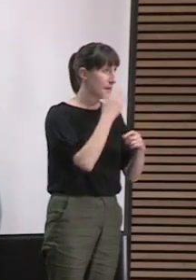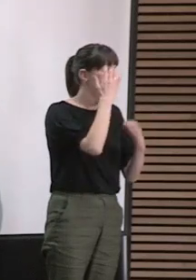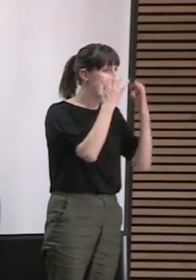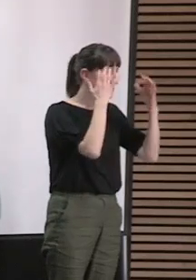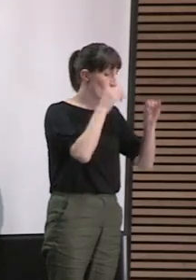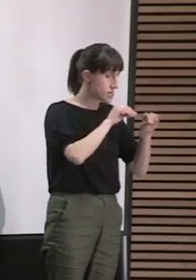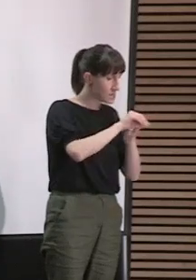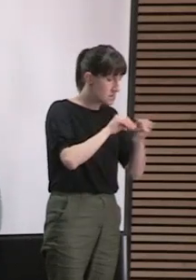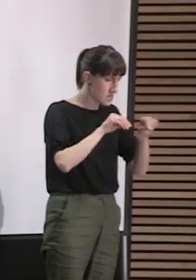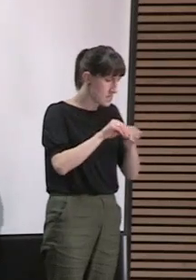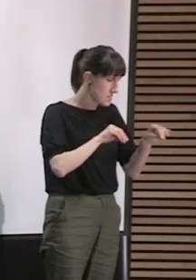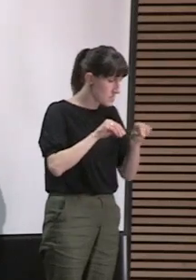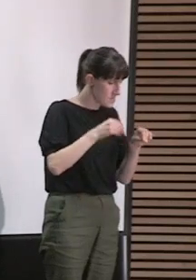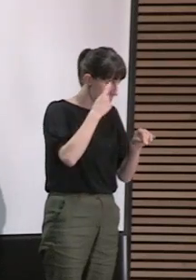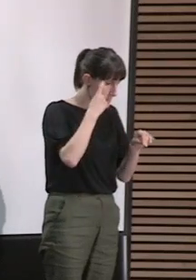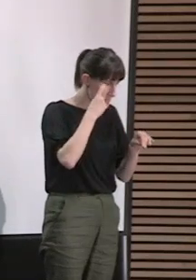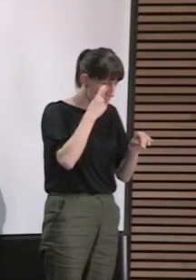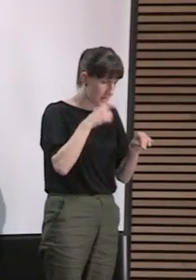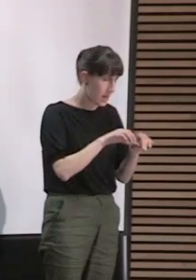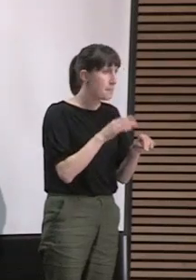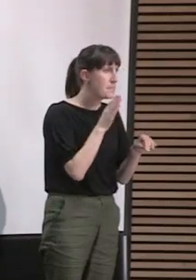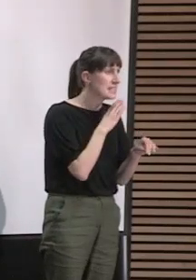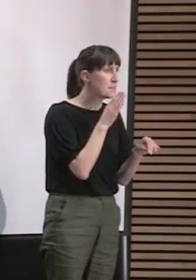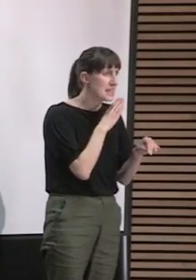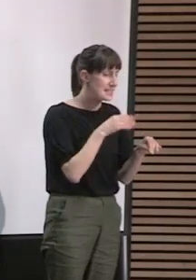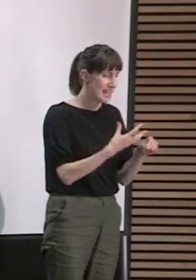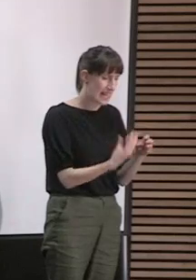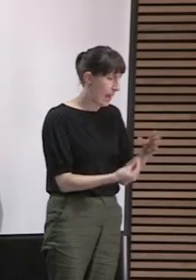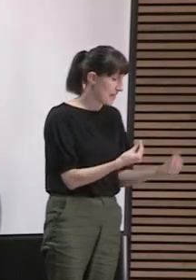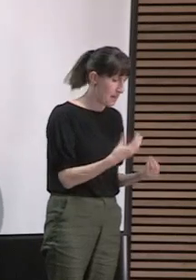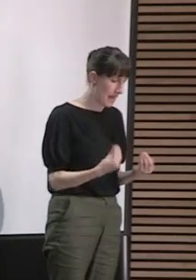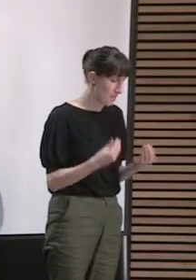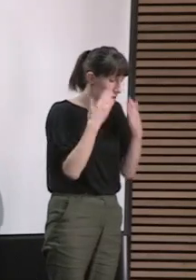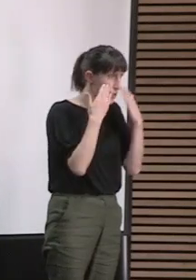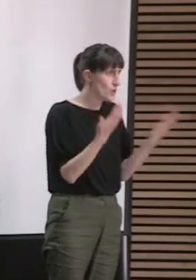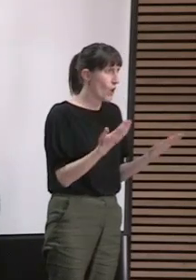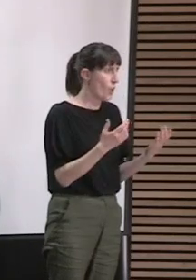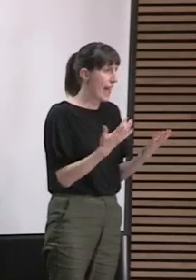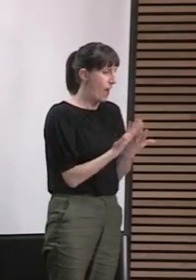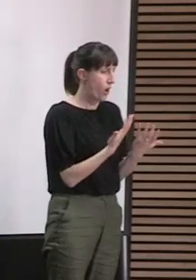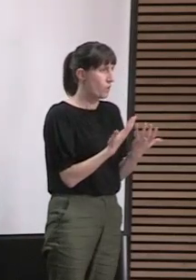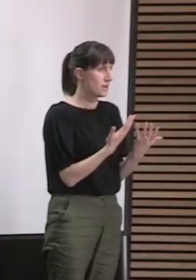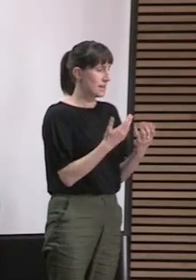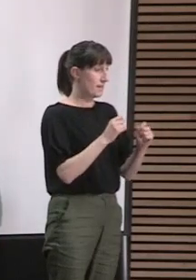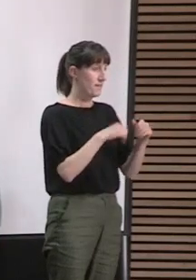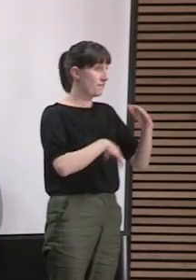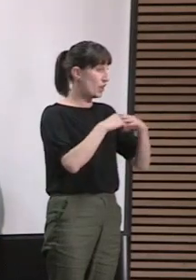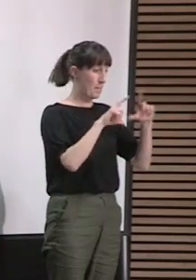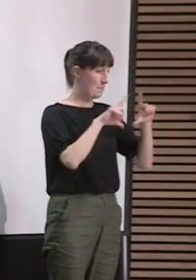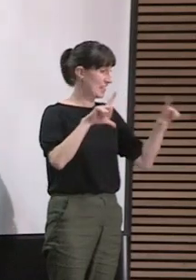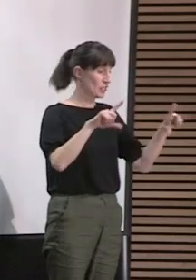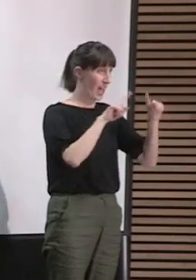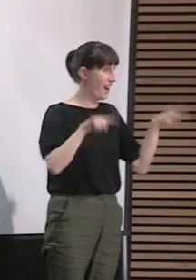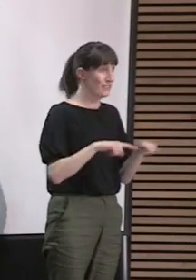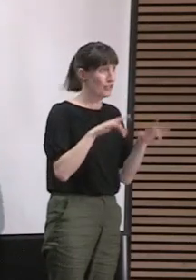of the puzzle provides you with more information. And there are still some gaps in the jigsaw at the moment. It's very clear we haven't quite identified